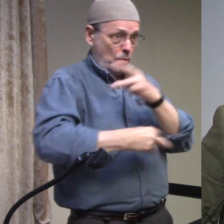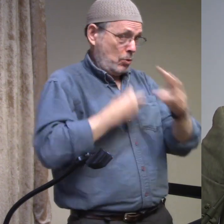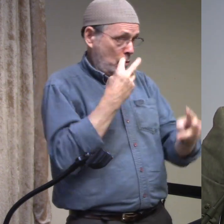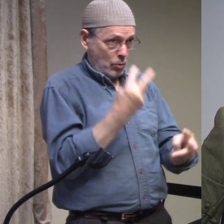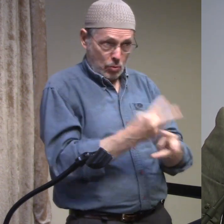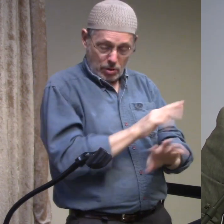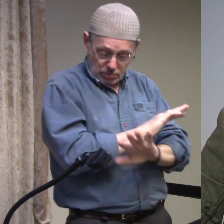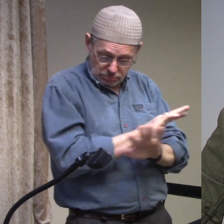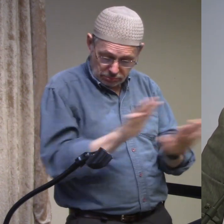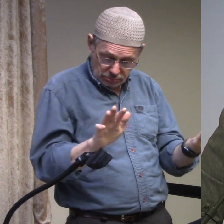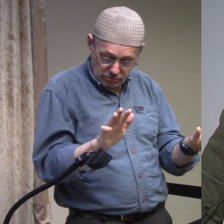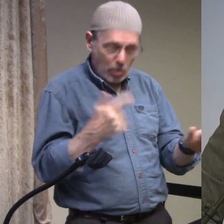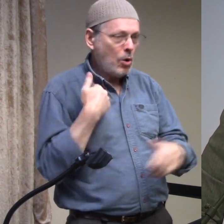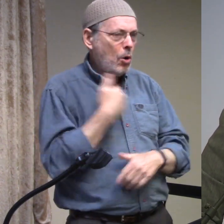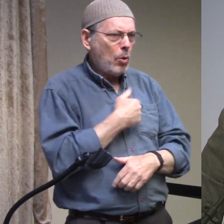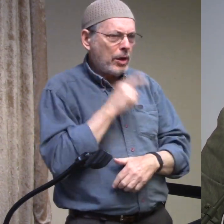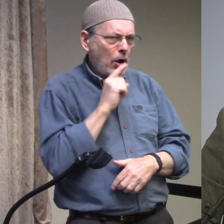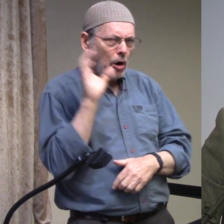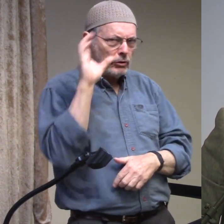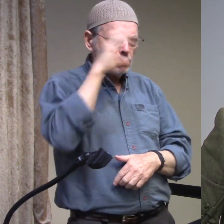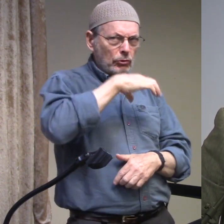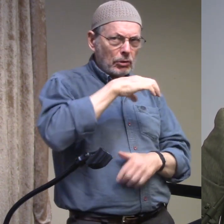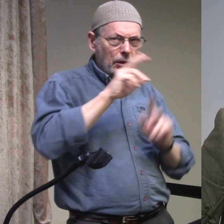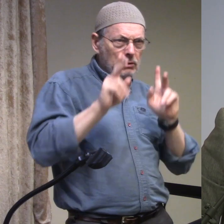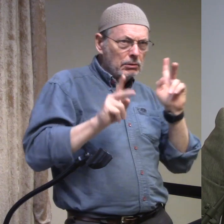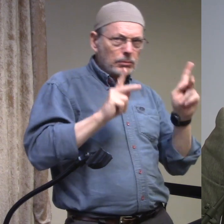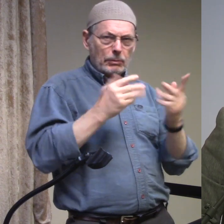We are strangers in this world.